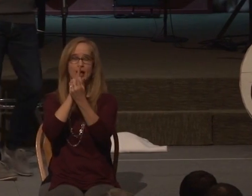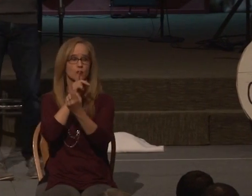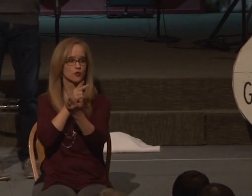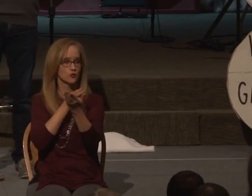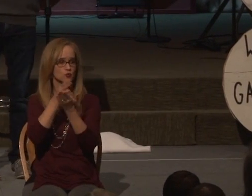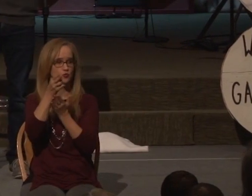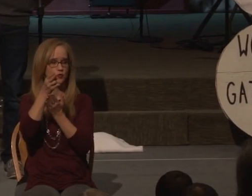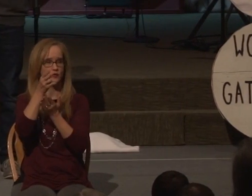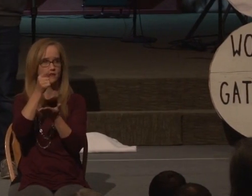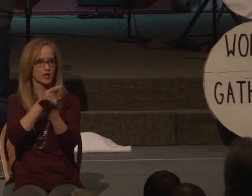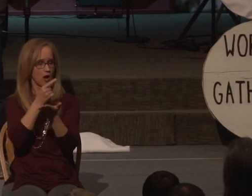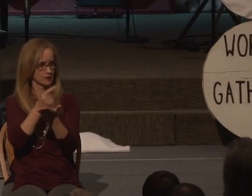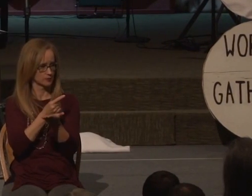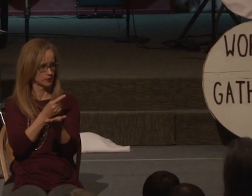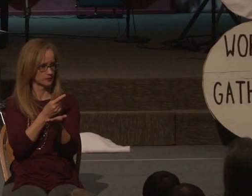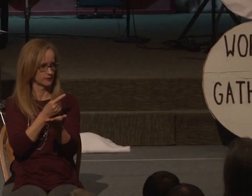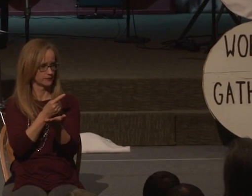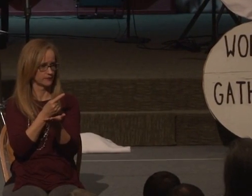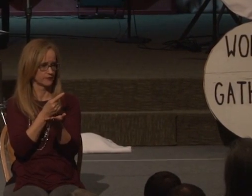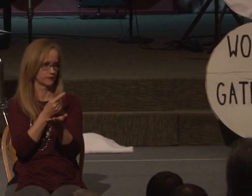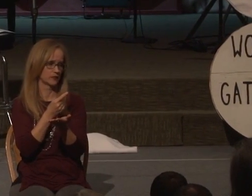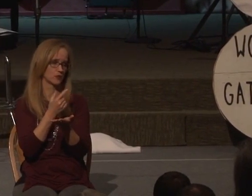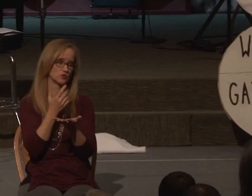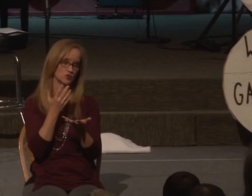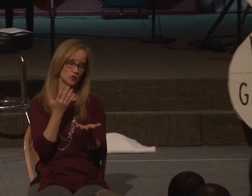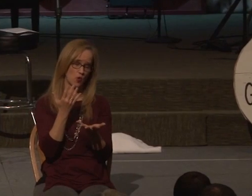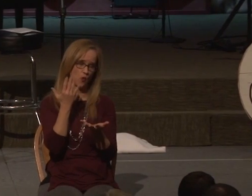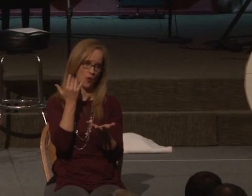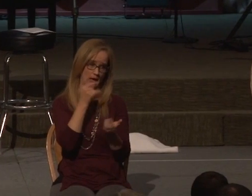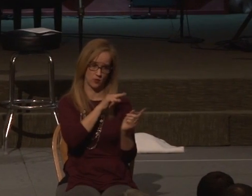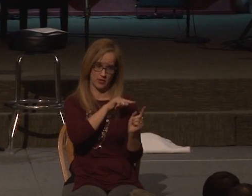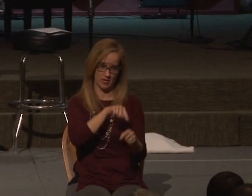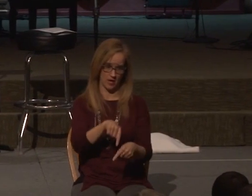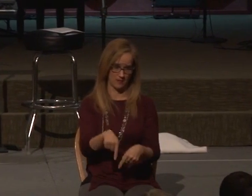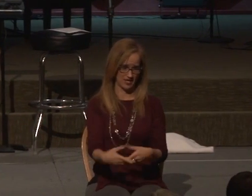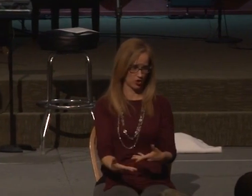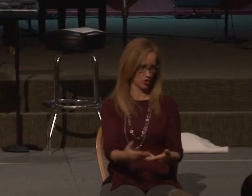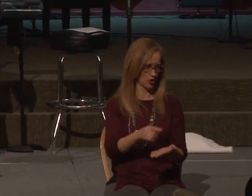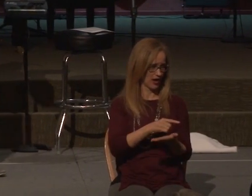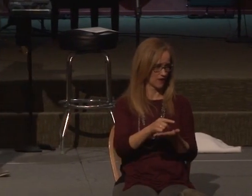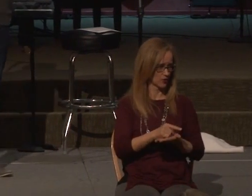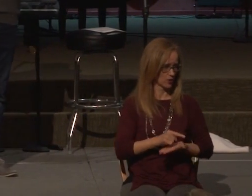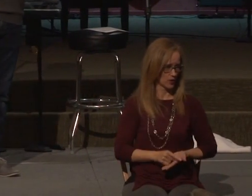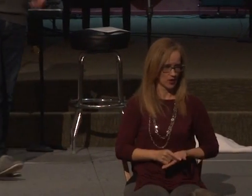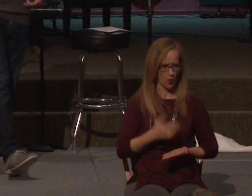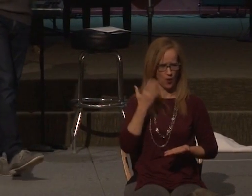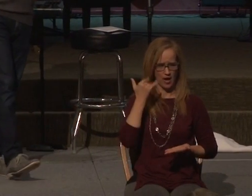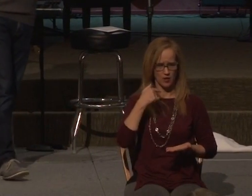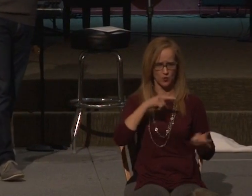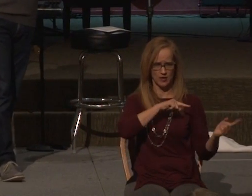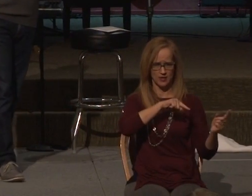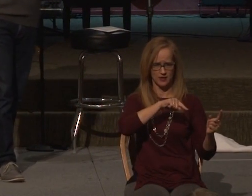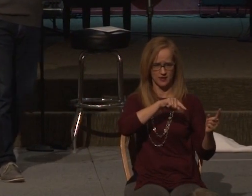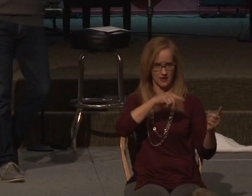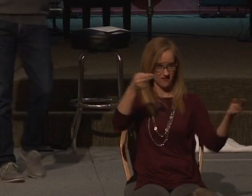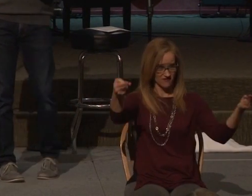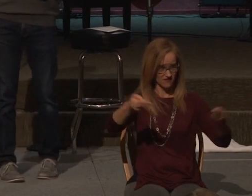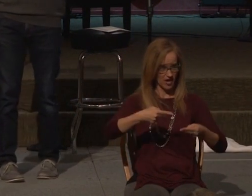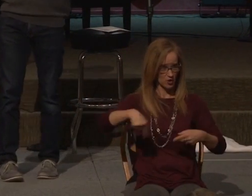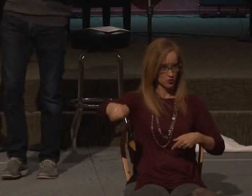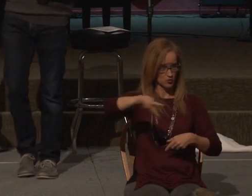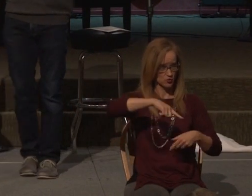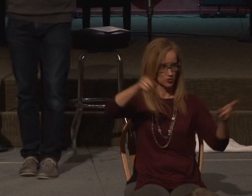the gospel. So why do we come here every week? Why do we invite you to come back